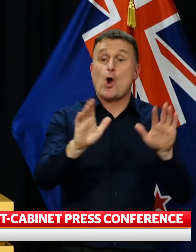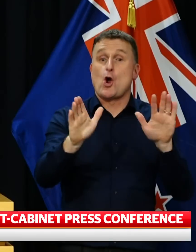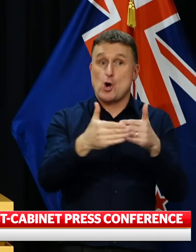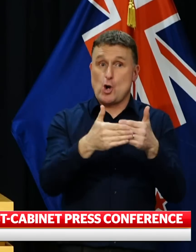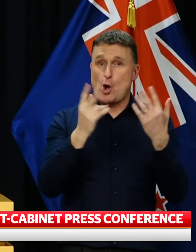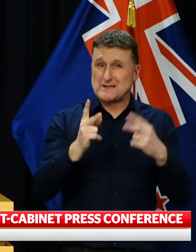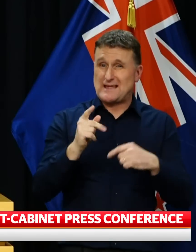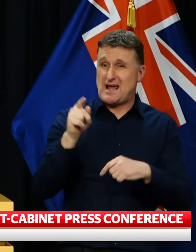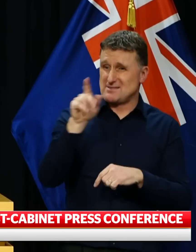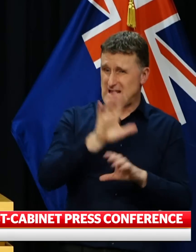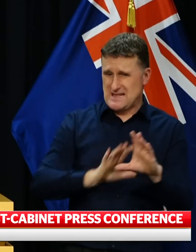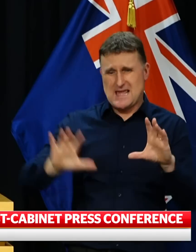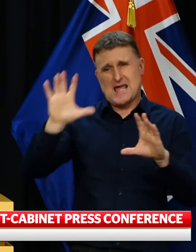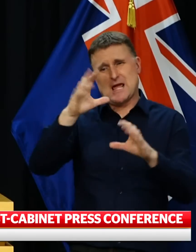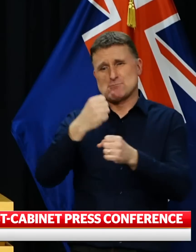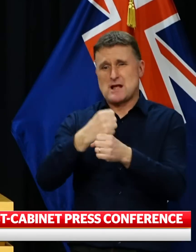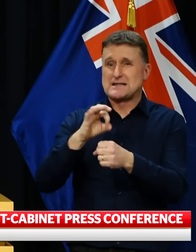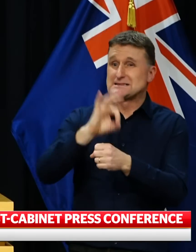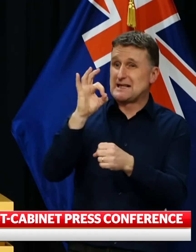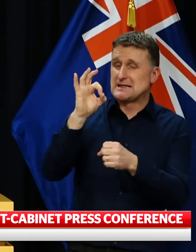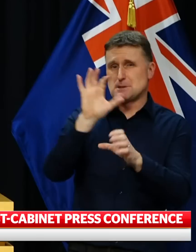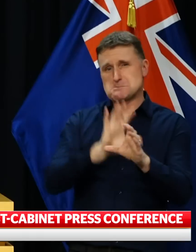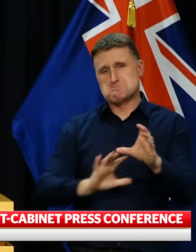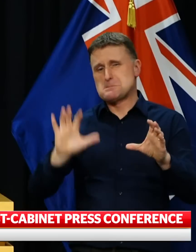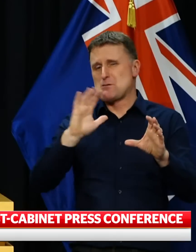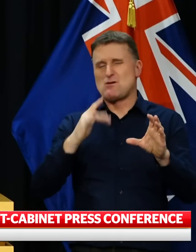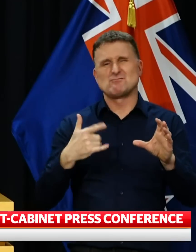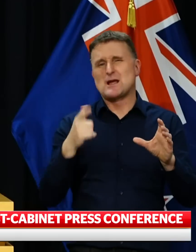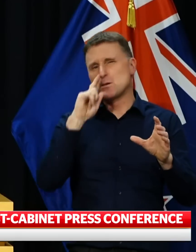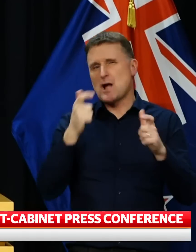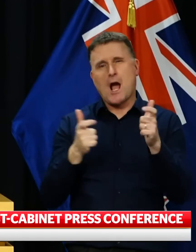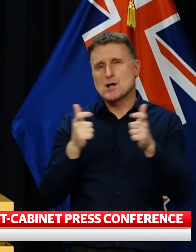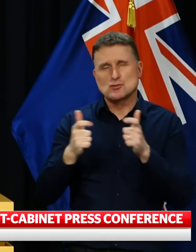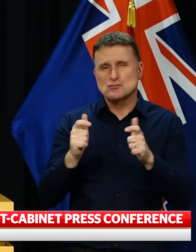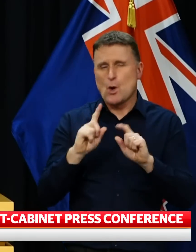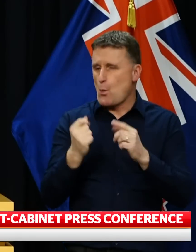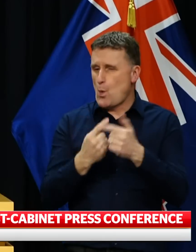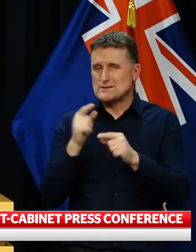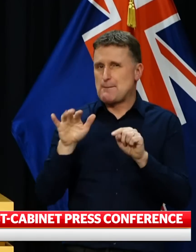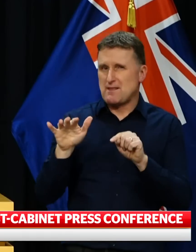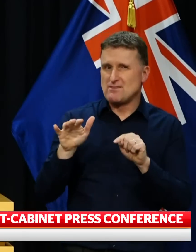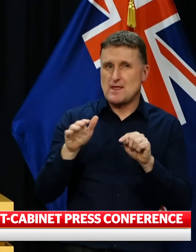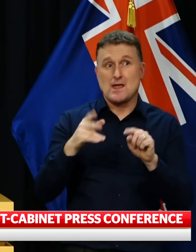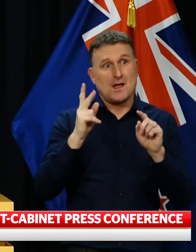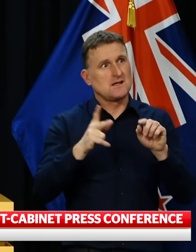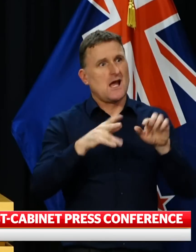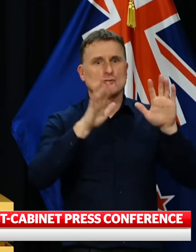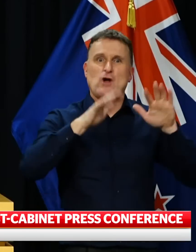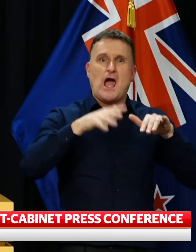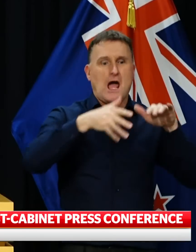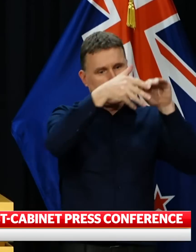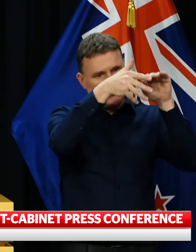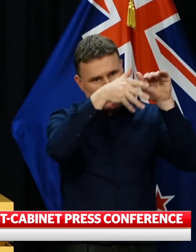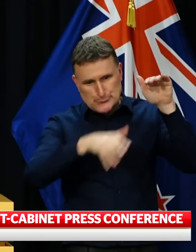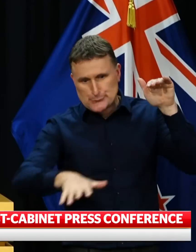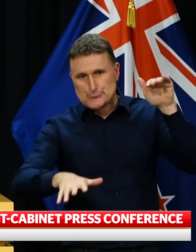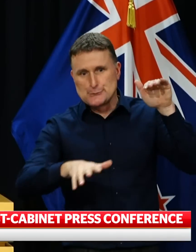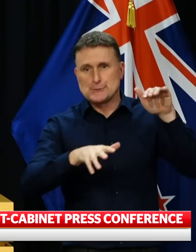out of control, out of your control, the government's control. What are we doing to ramp up the